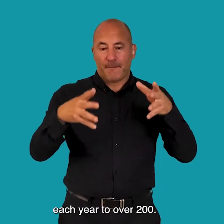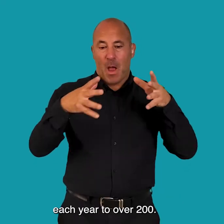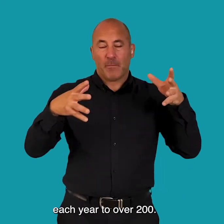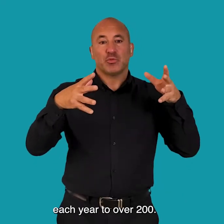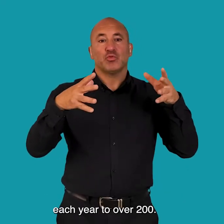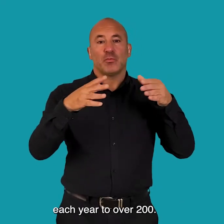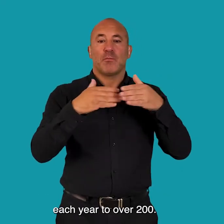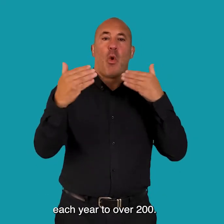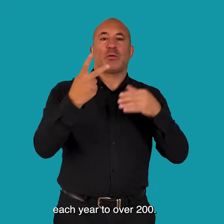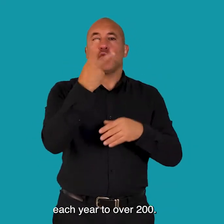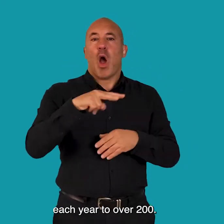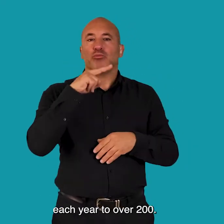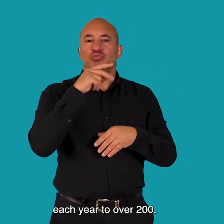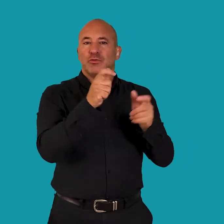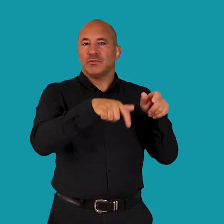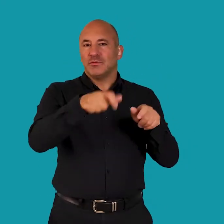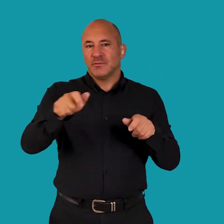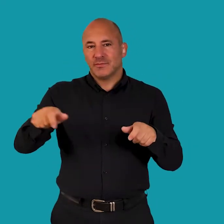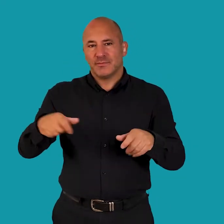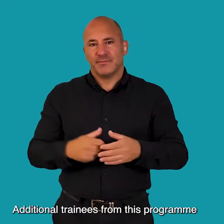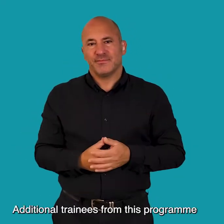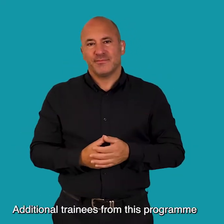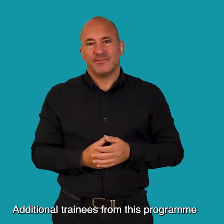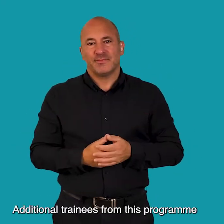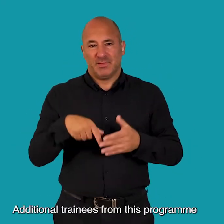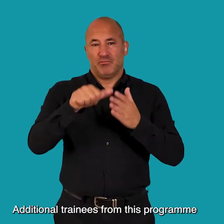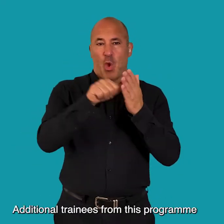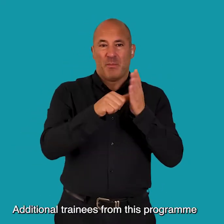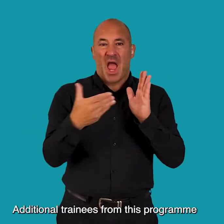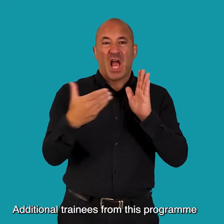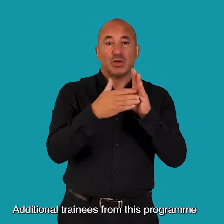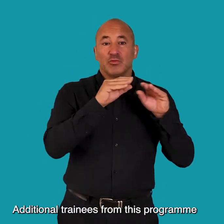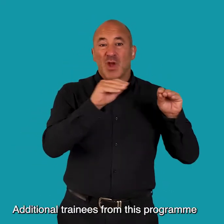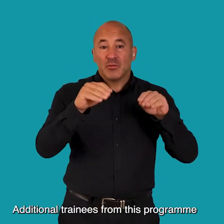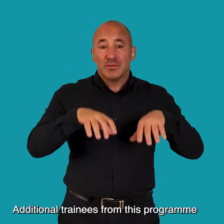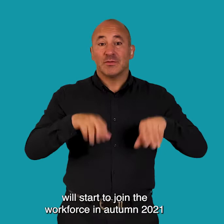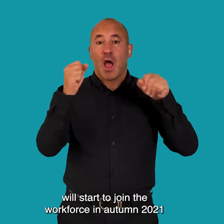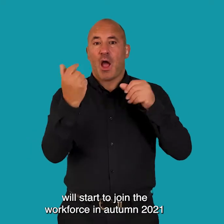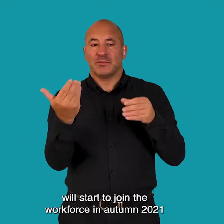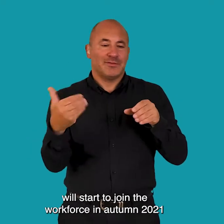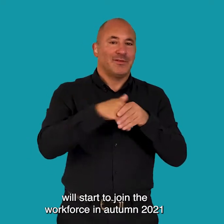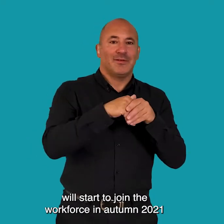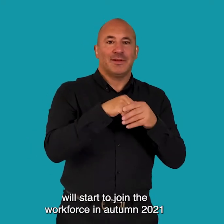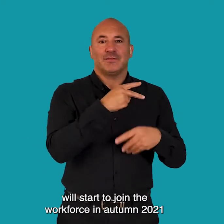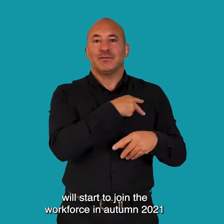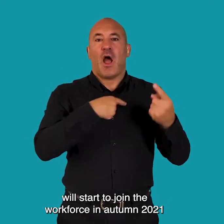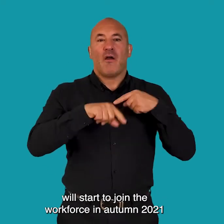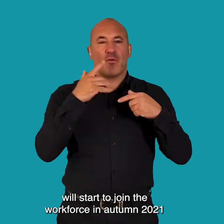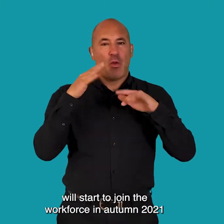to over 200. Additional trainees from this programme will start to join the workforce in